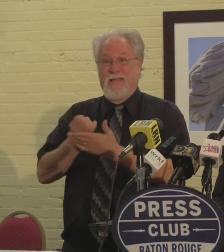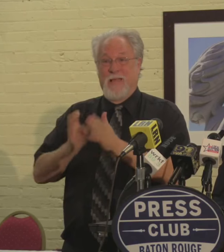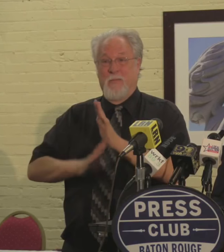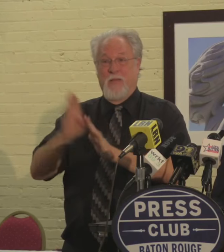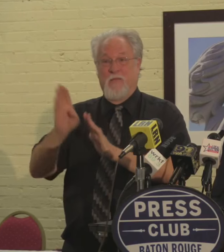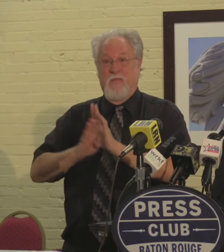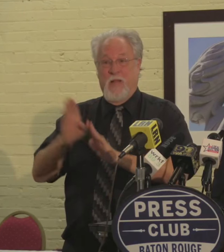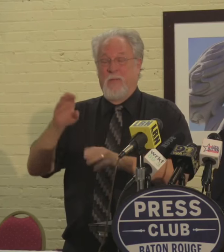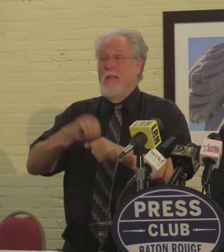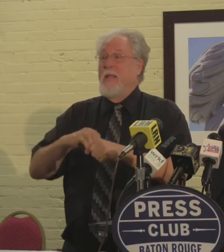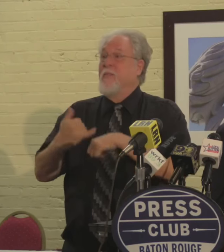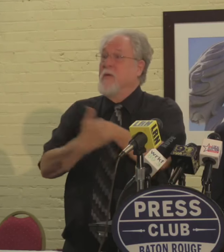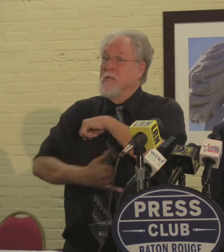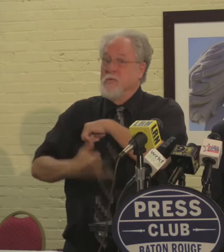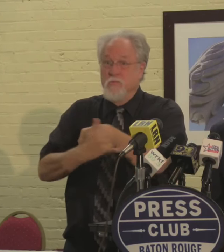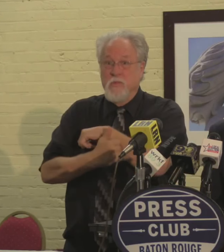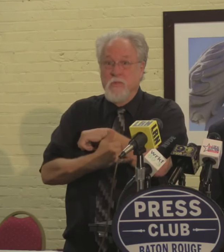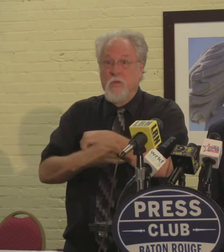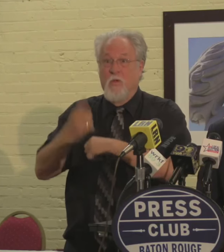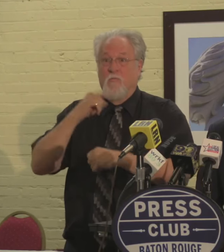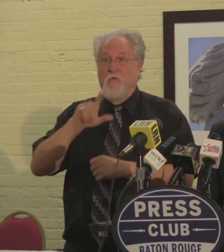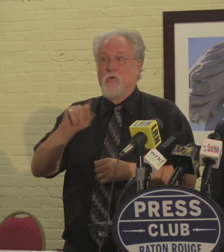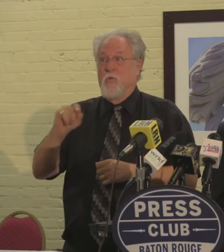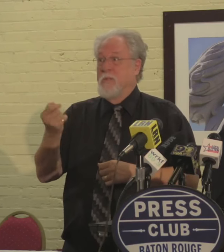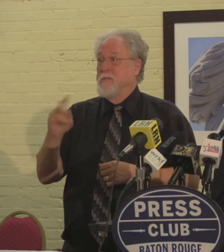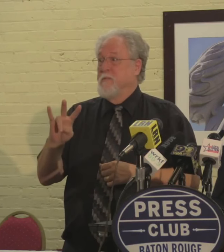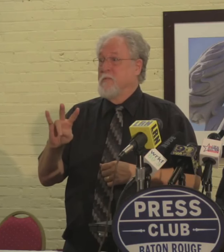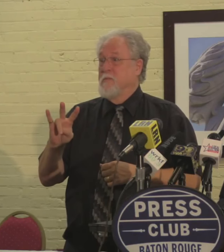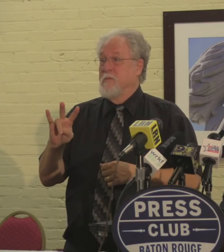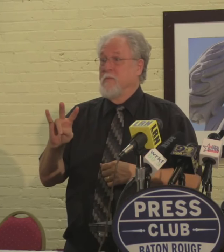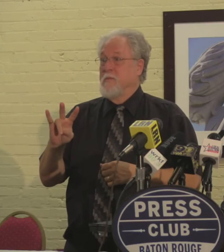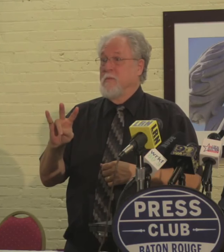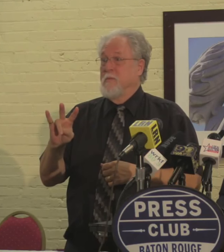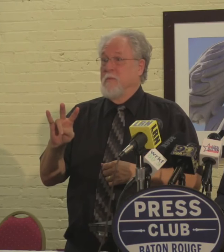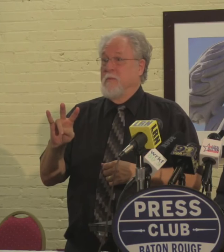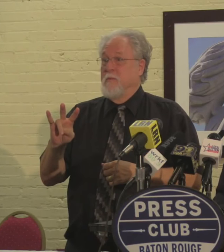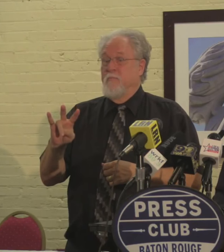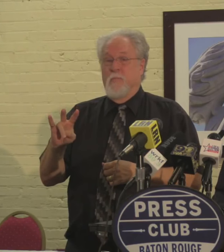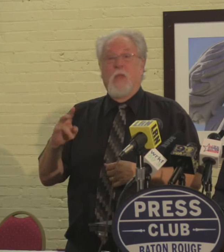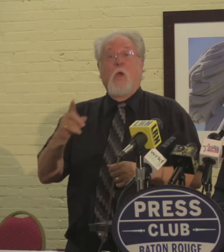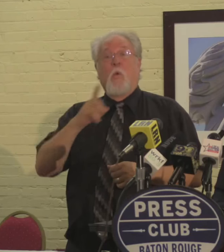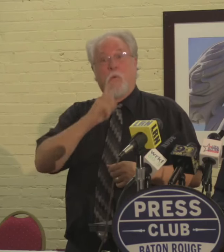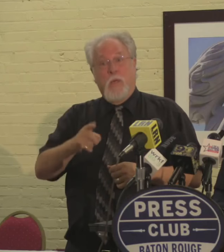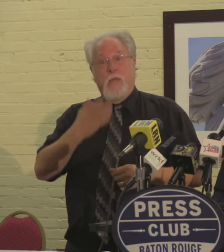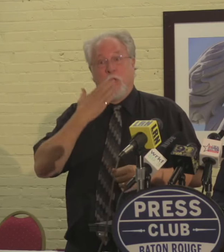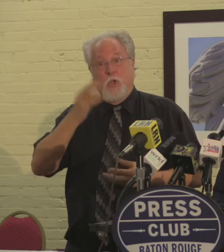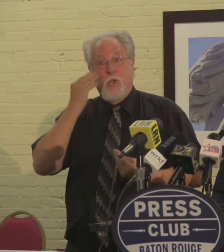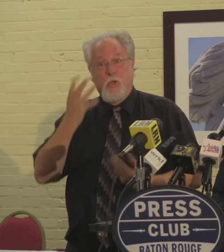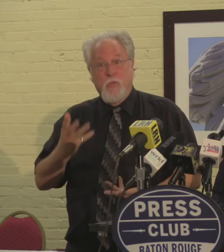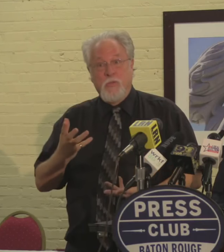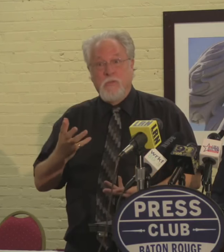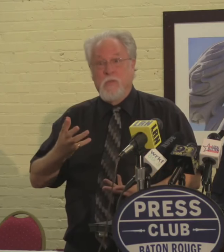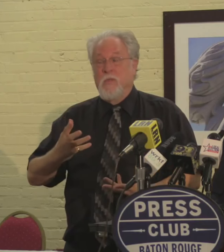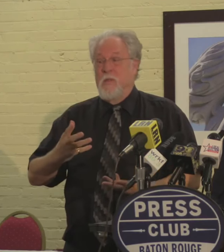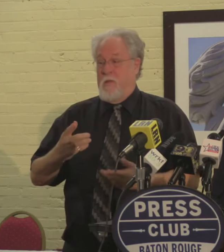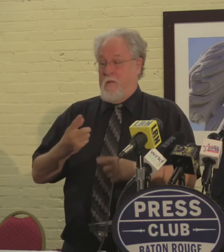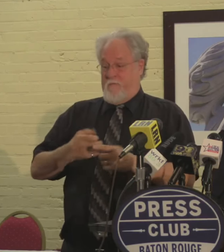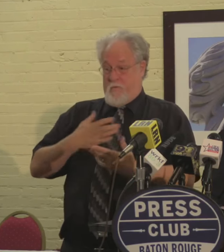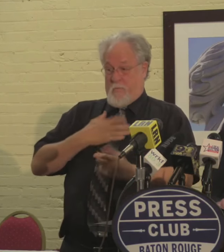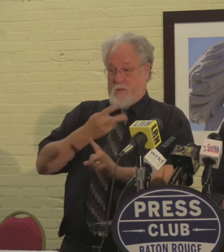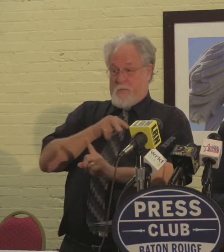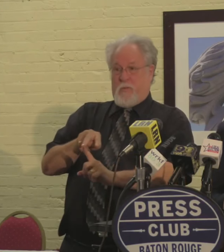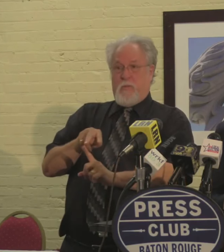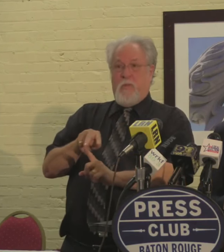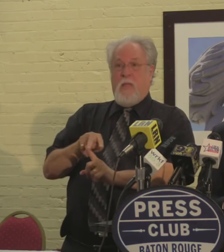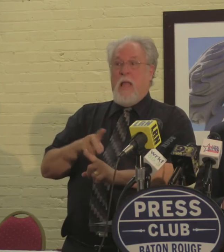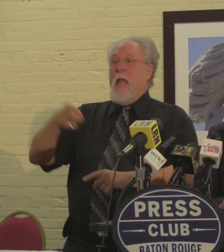development deal in the country for 2017. And really the good news about that deal from my perspective is